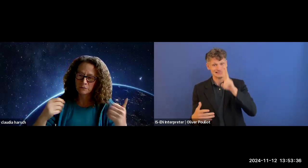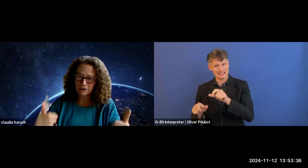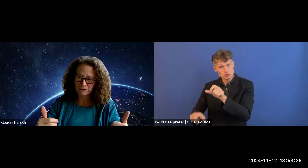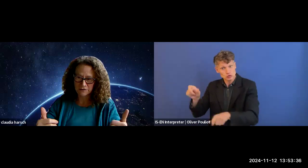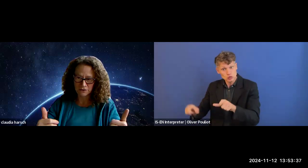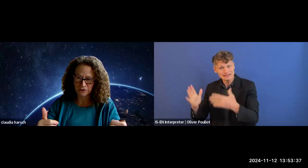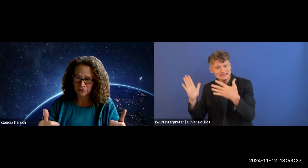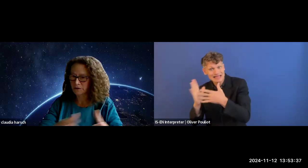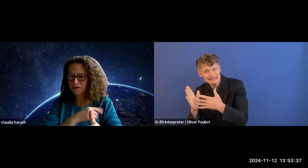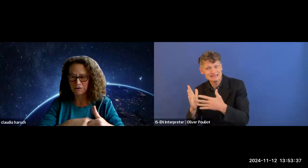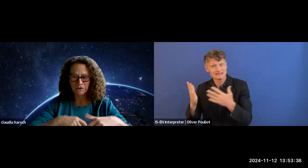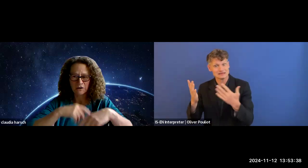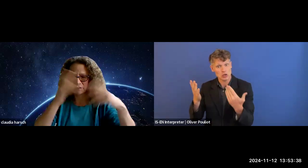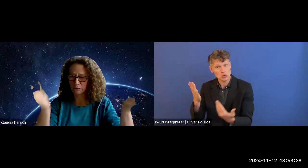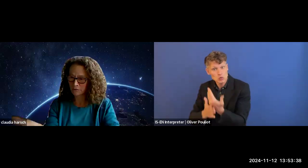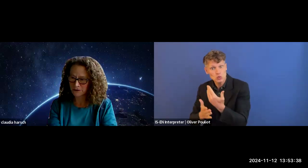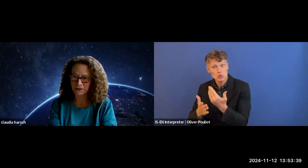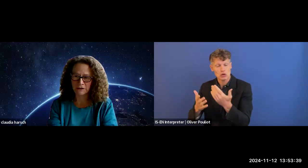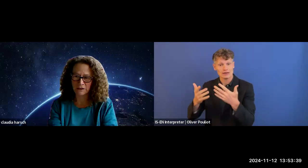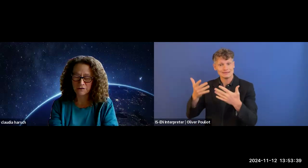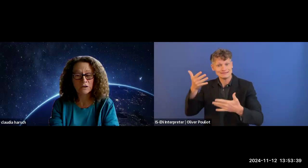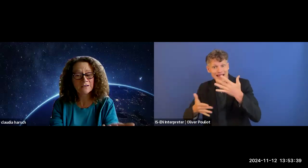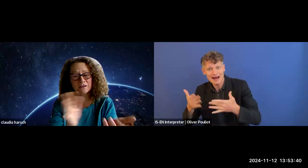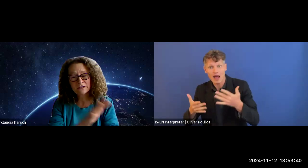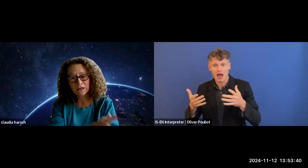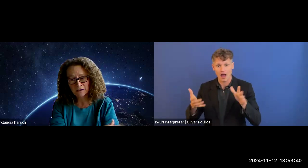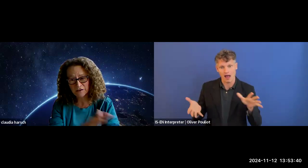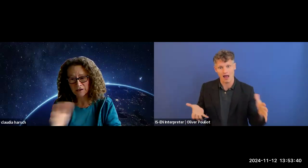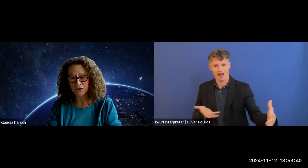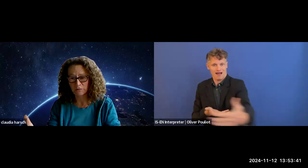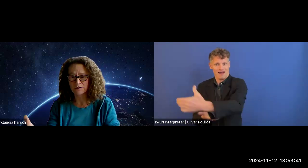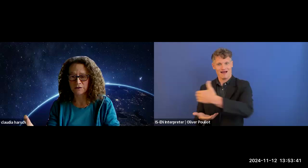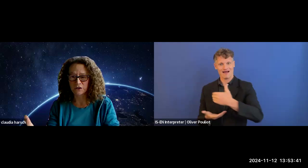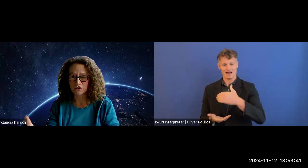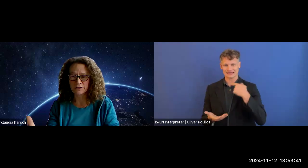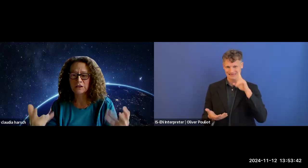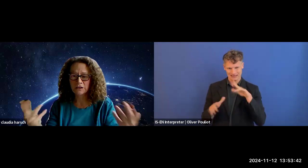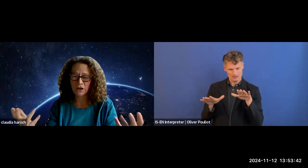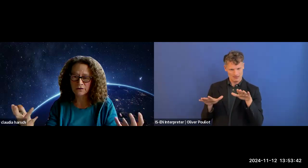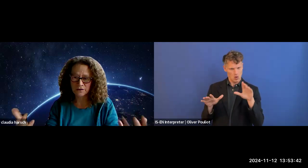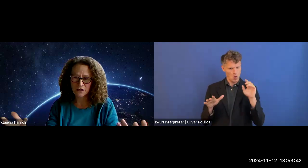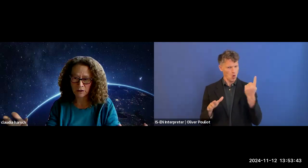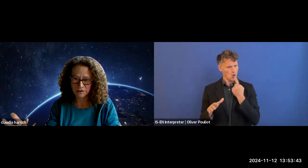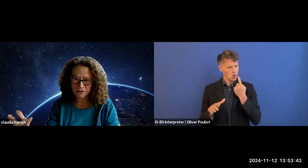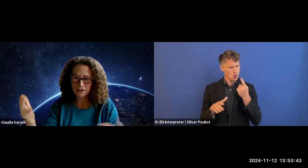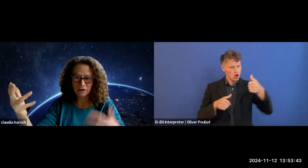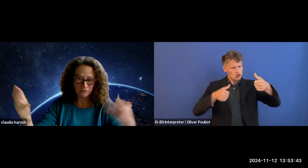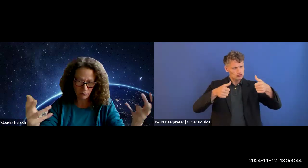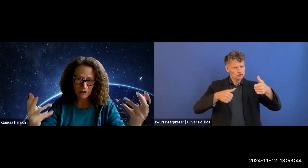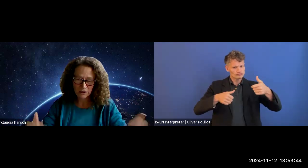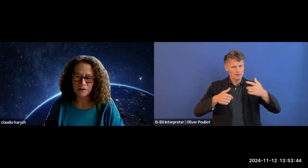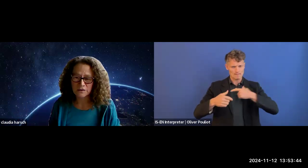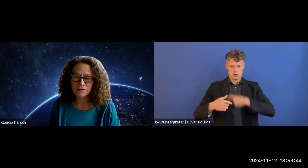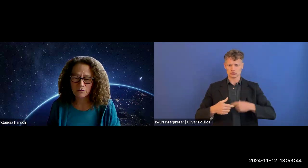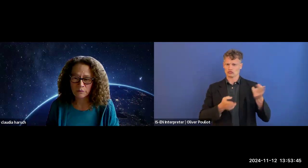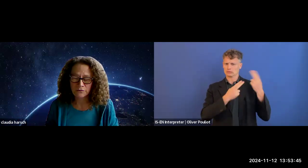you need to familiarize the judges with the CFR, with all your materials. You need standardization amongst the judges. They need to have the same understanding of